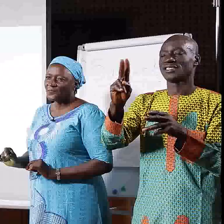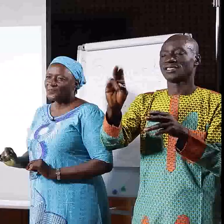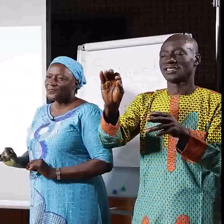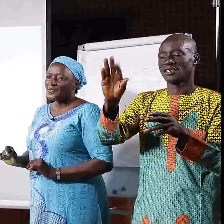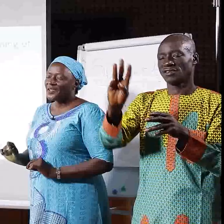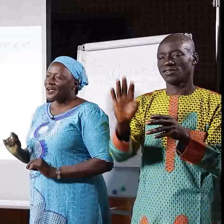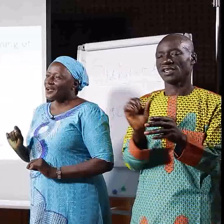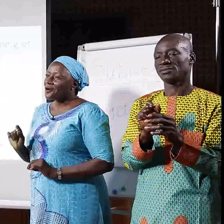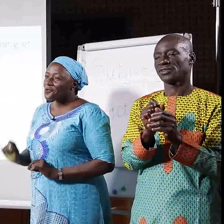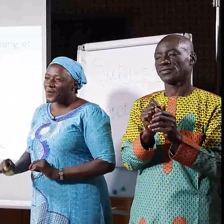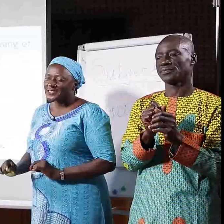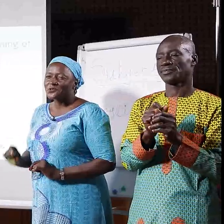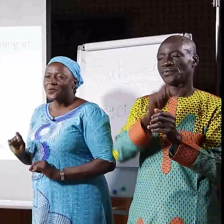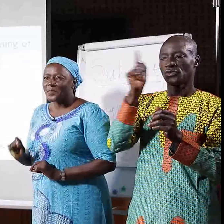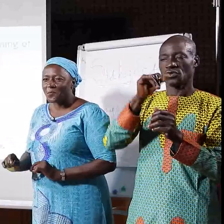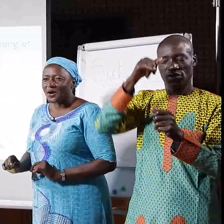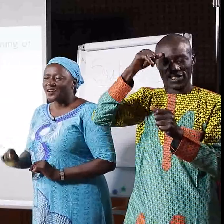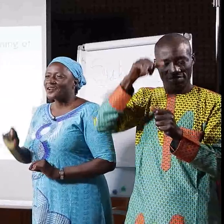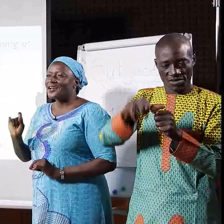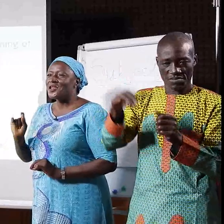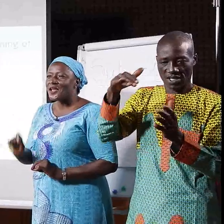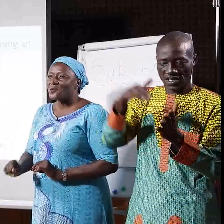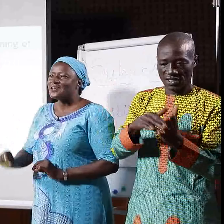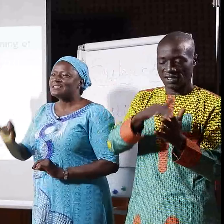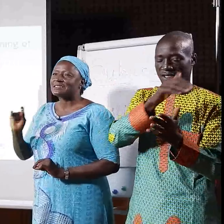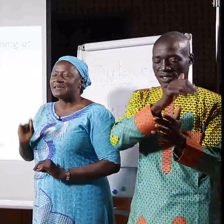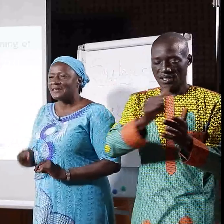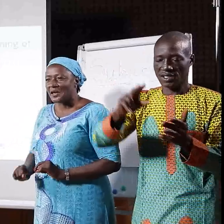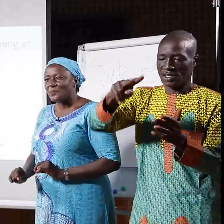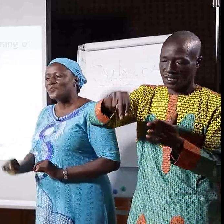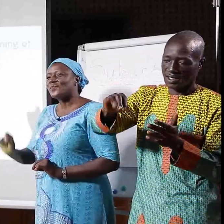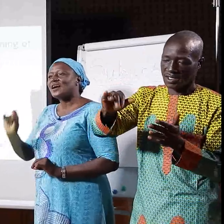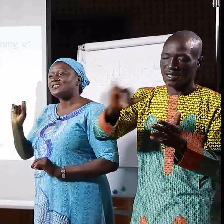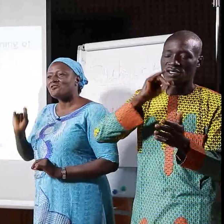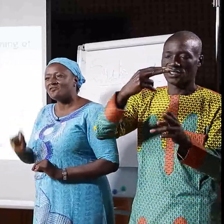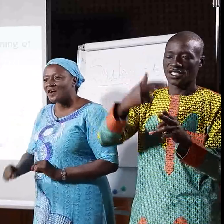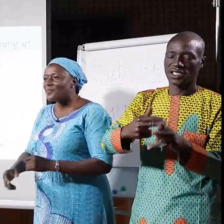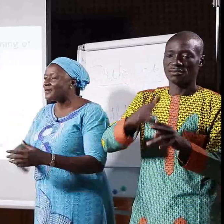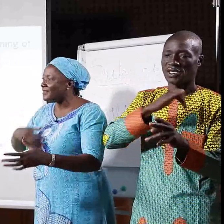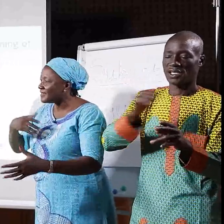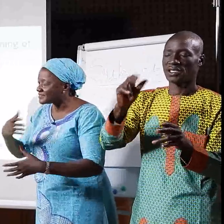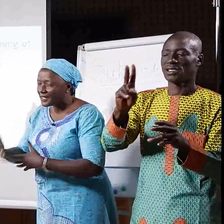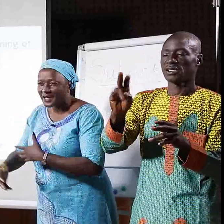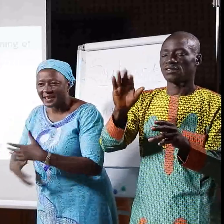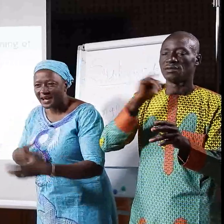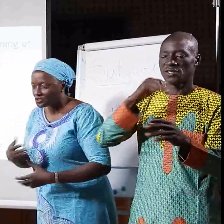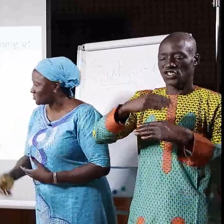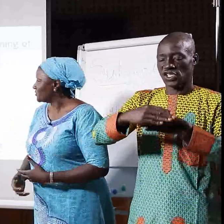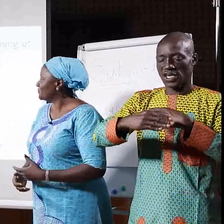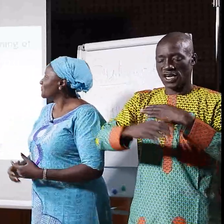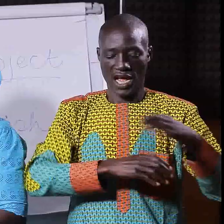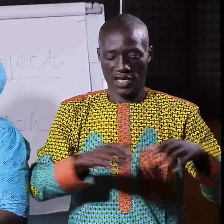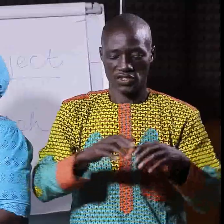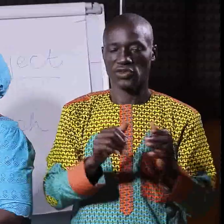verb. Always remember, a noun is a name and a verb is an